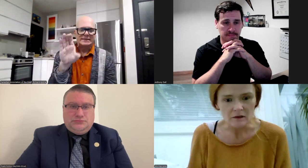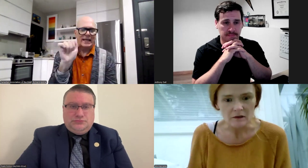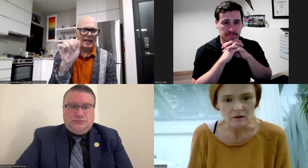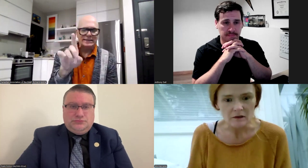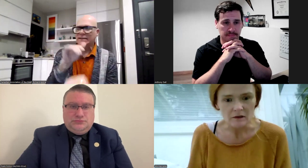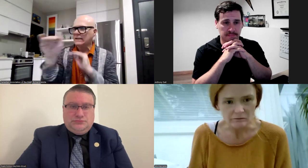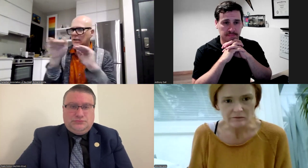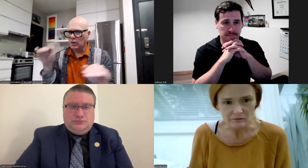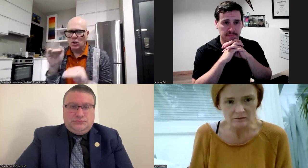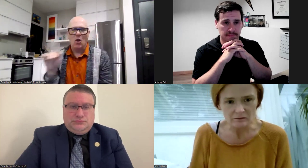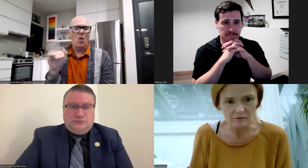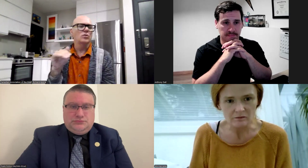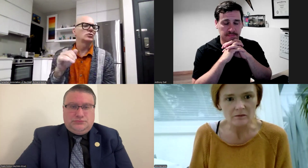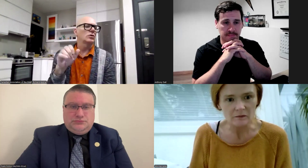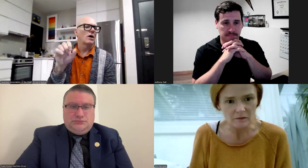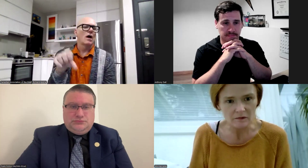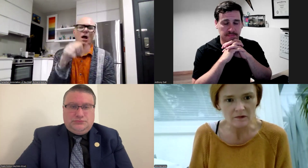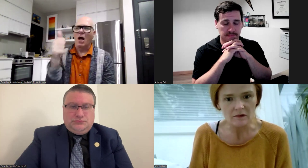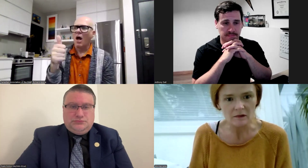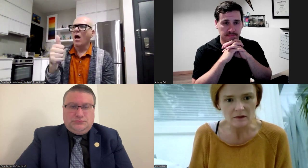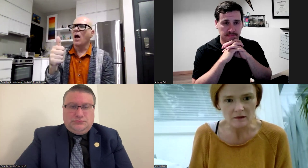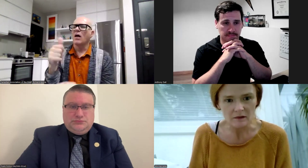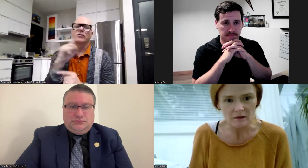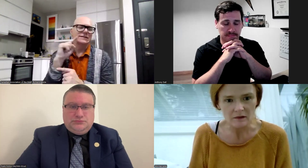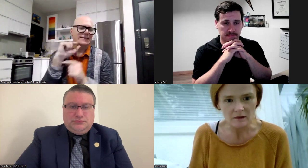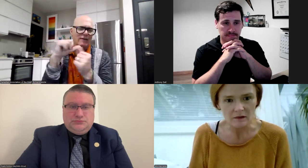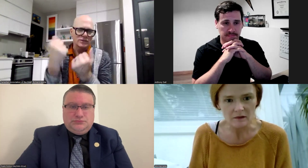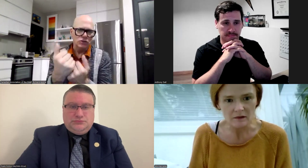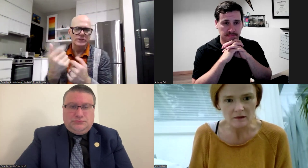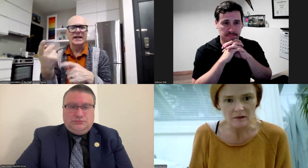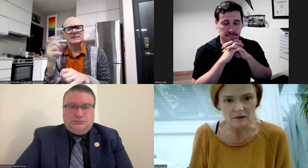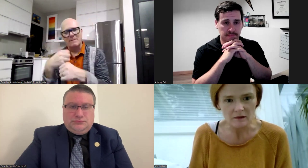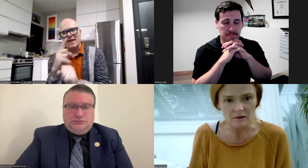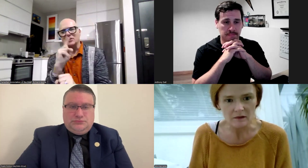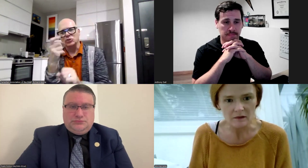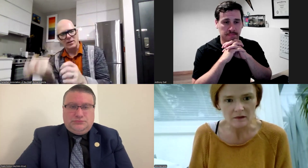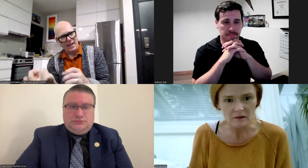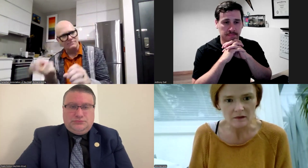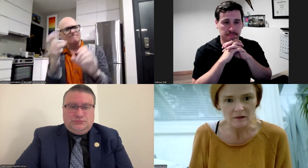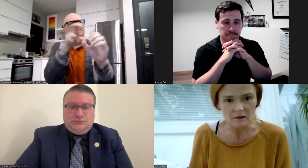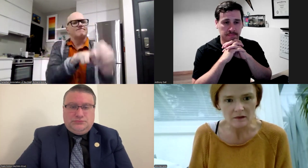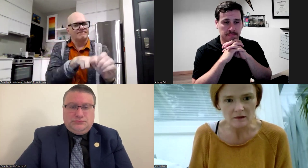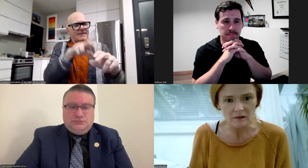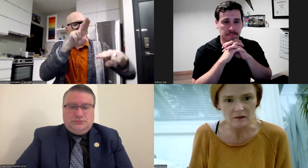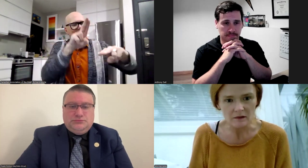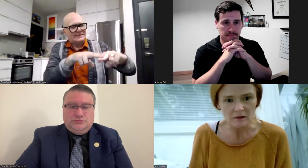it really is working with BC's Association of the Deaf, other deaf organizations to ensure